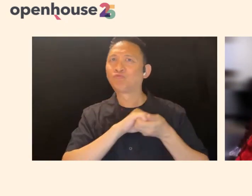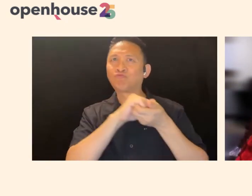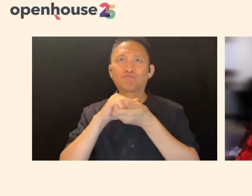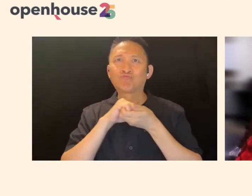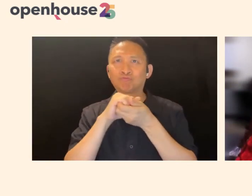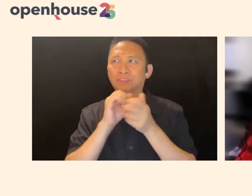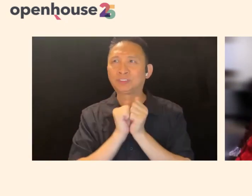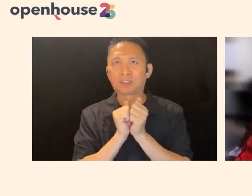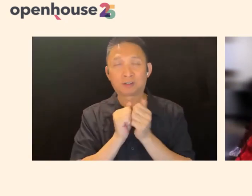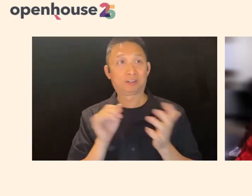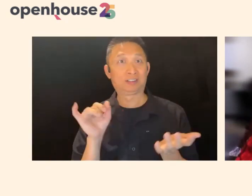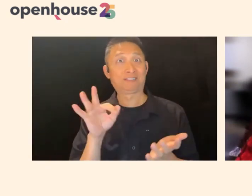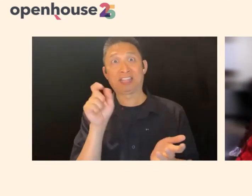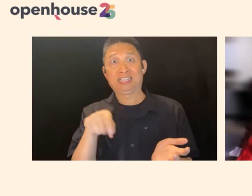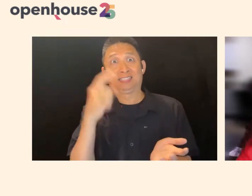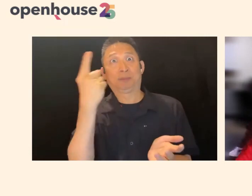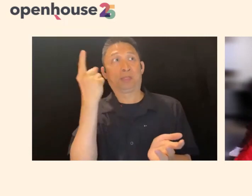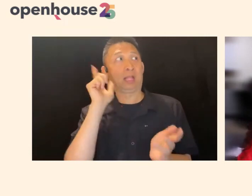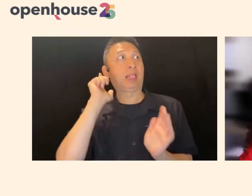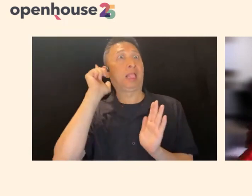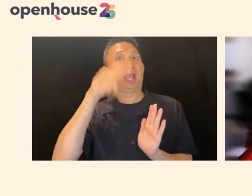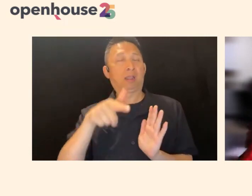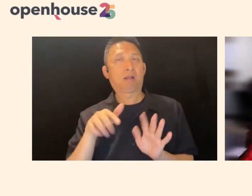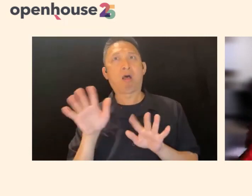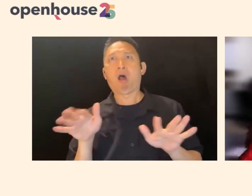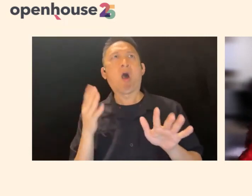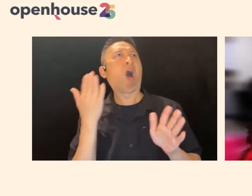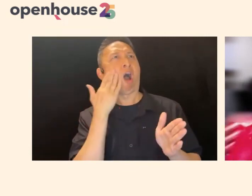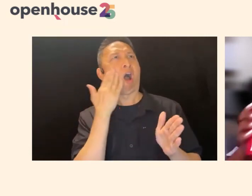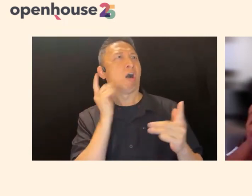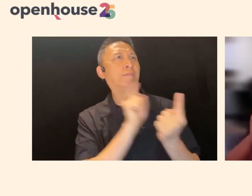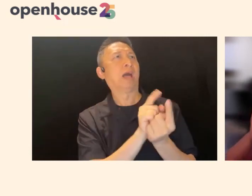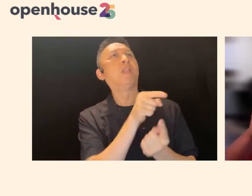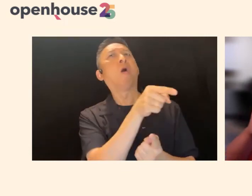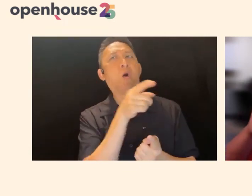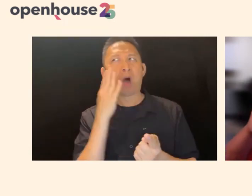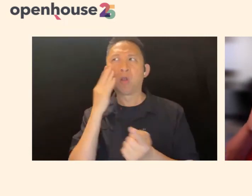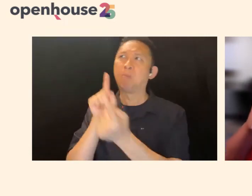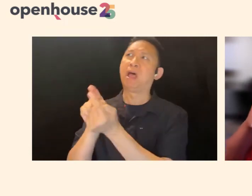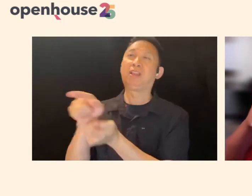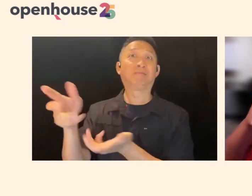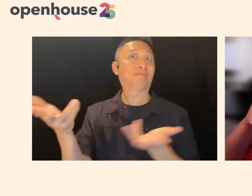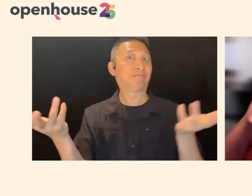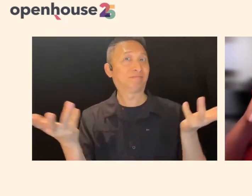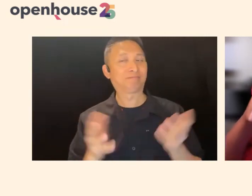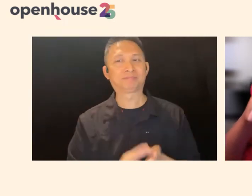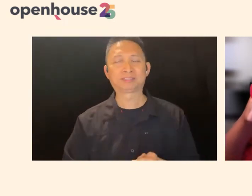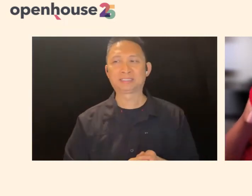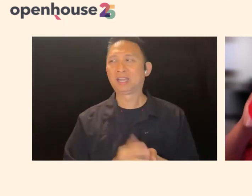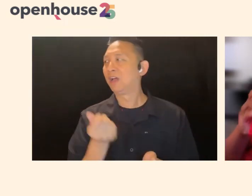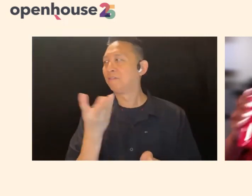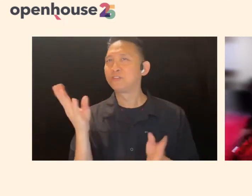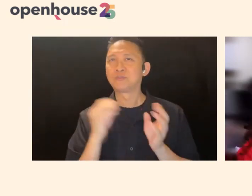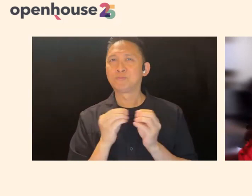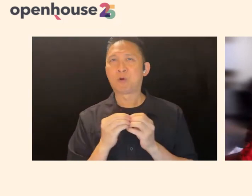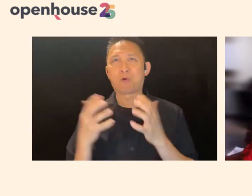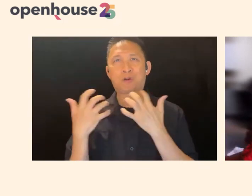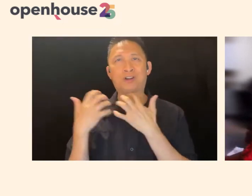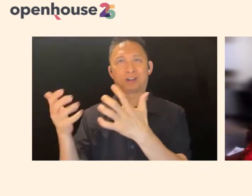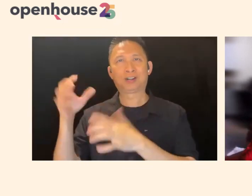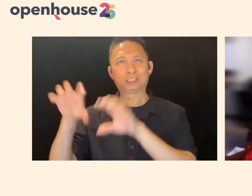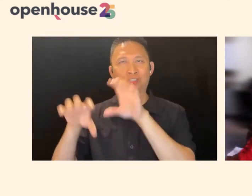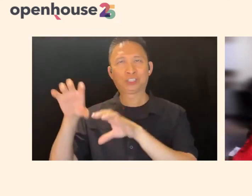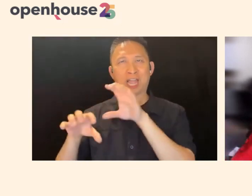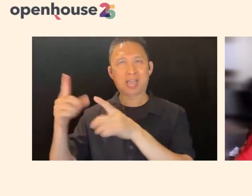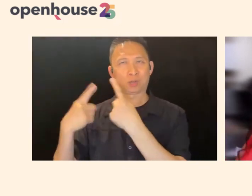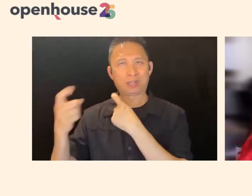need, they know that there's something out there Absolutely. that can support them. I have a few more questions from the audience. Someone